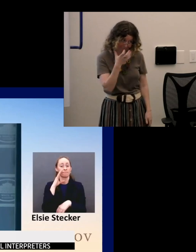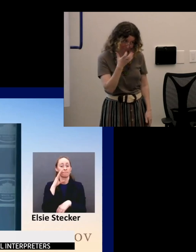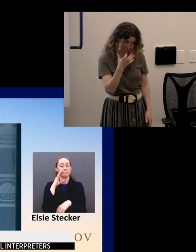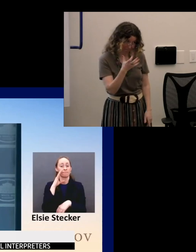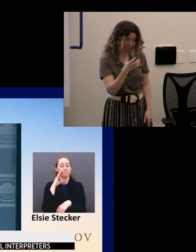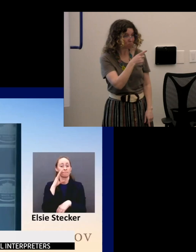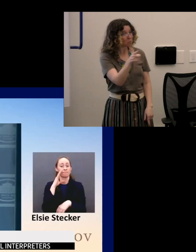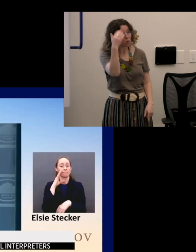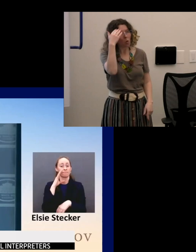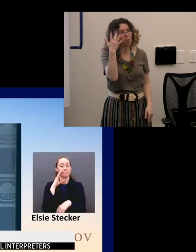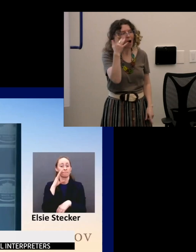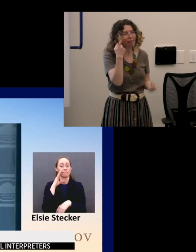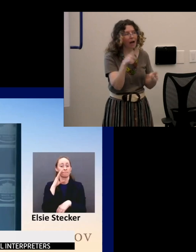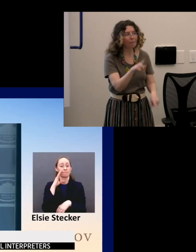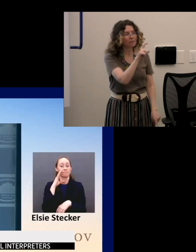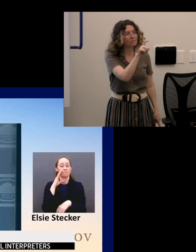which is pretty amazing.